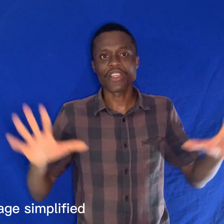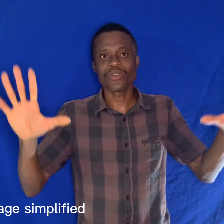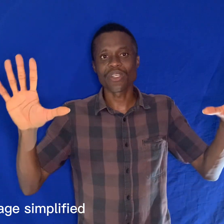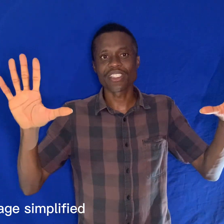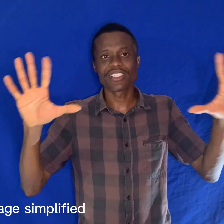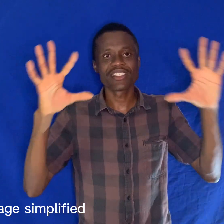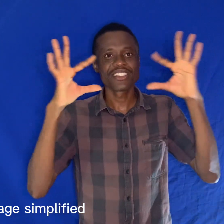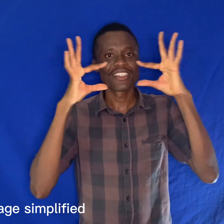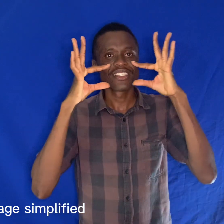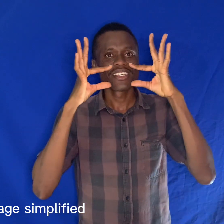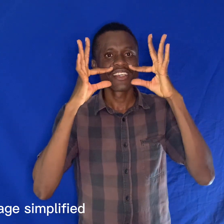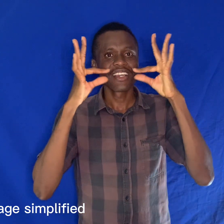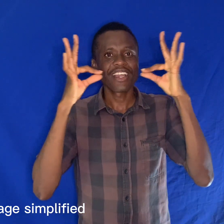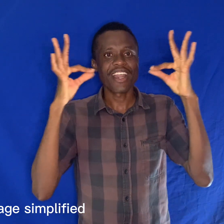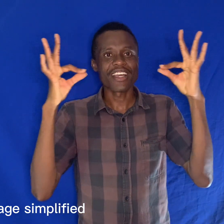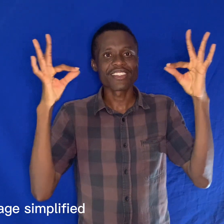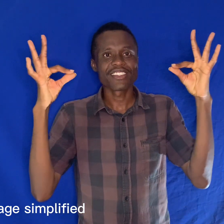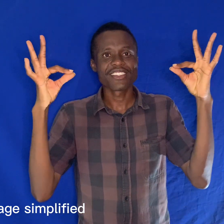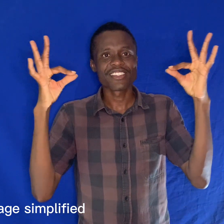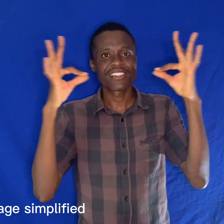it. Cats.